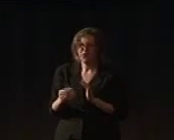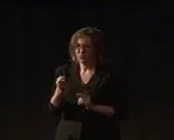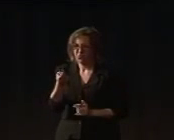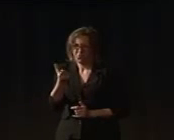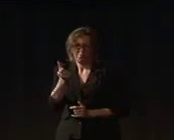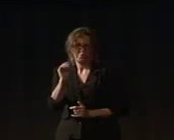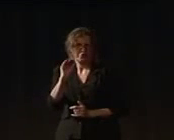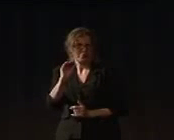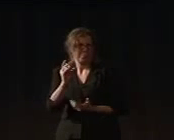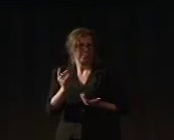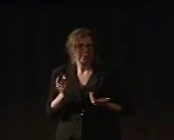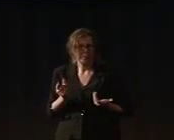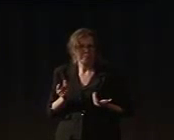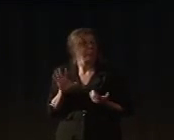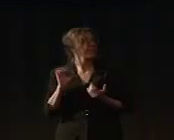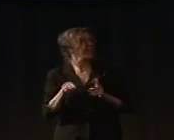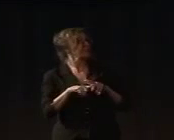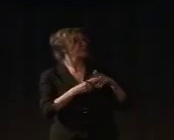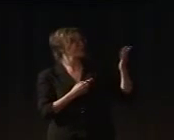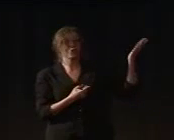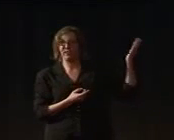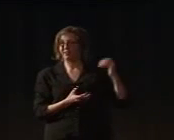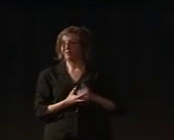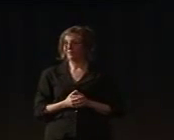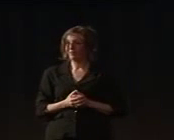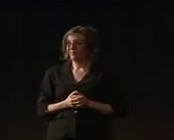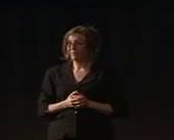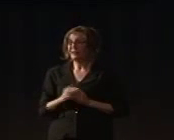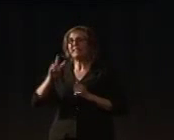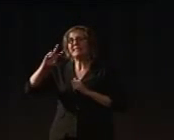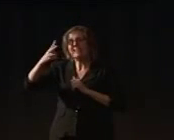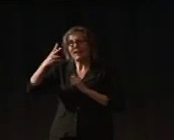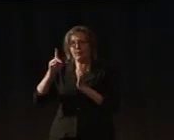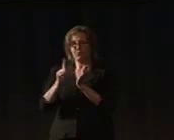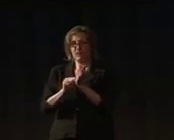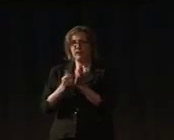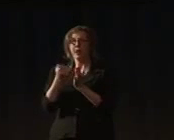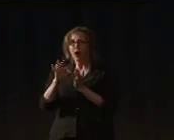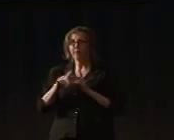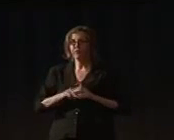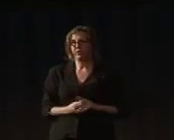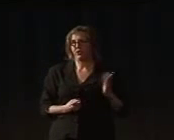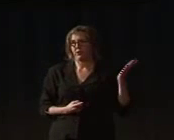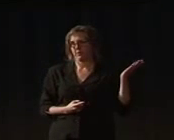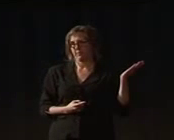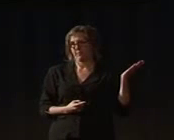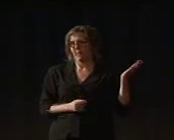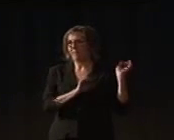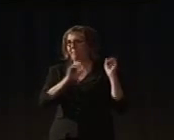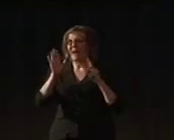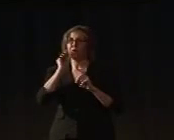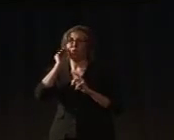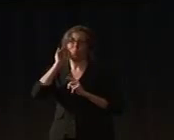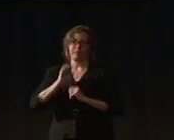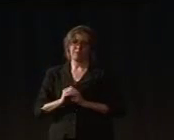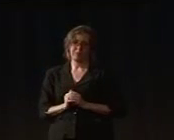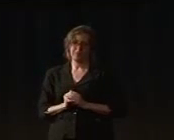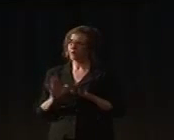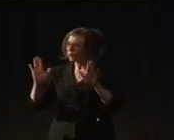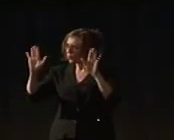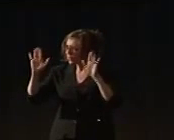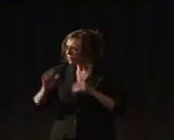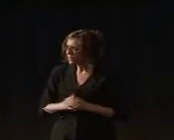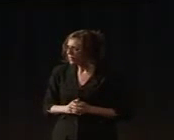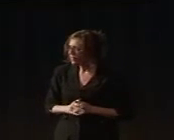And that's the original. That's the second printing of the original, so to speak. And that's the great thing. And